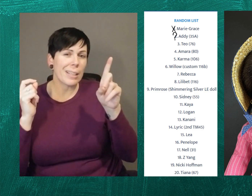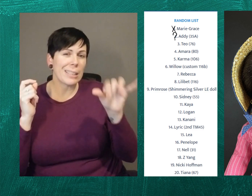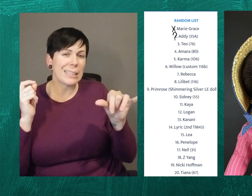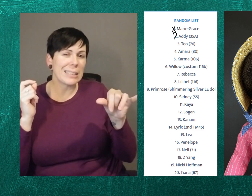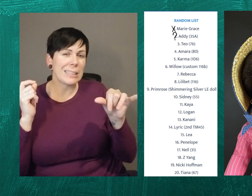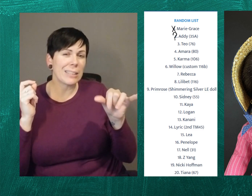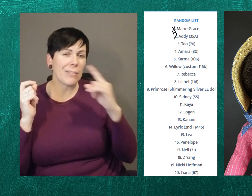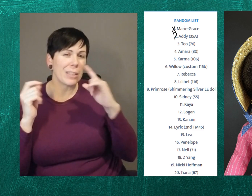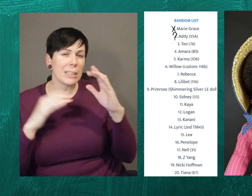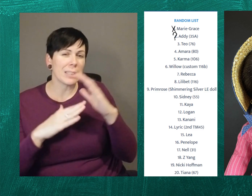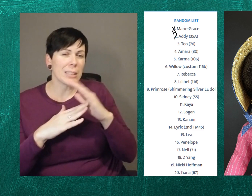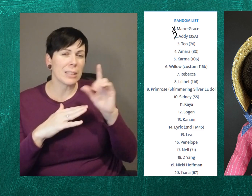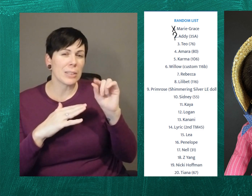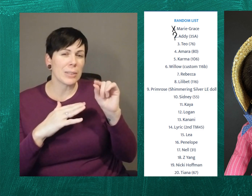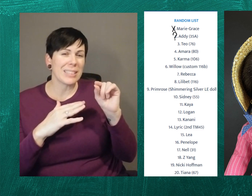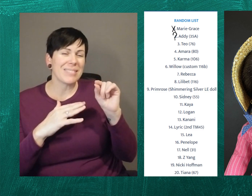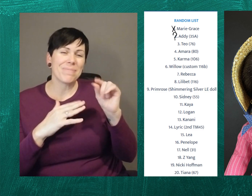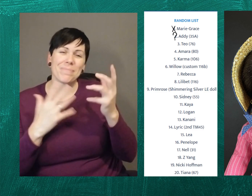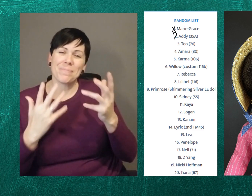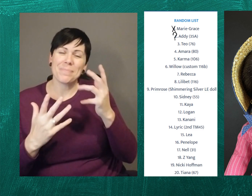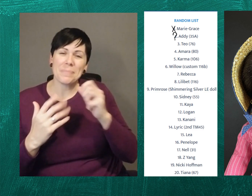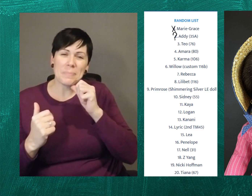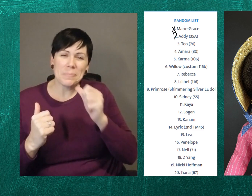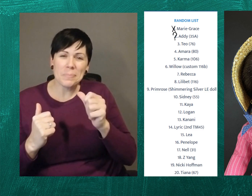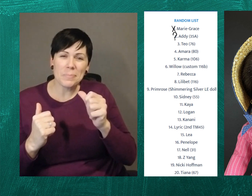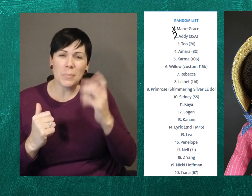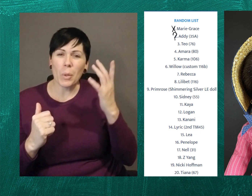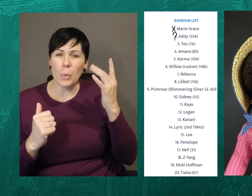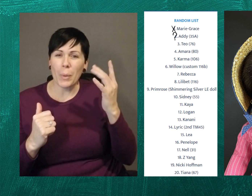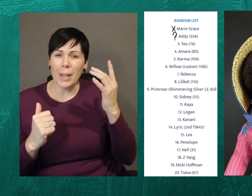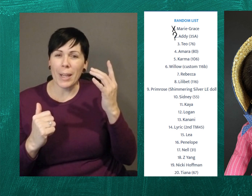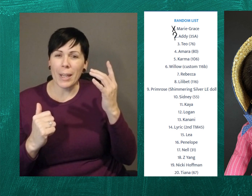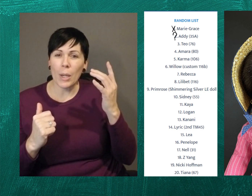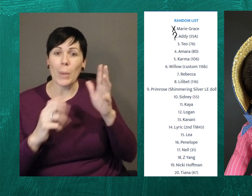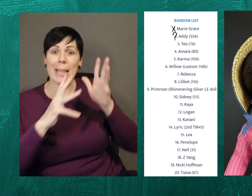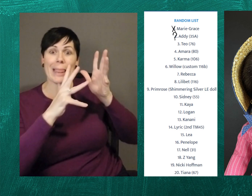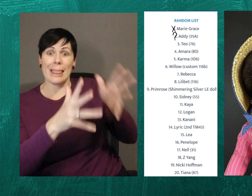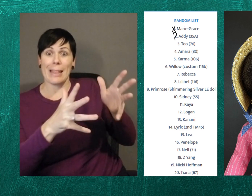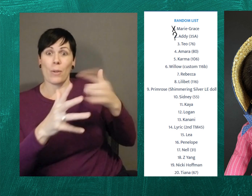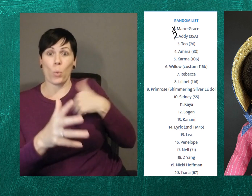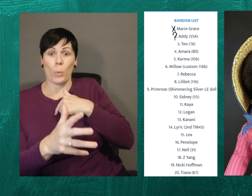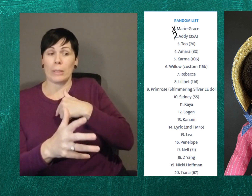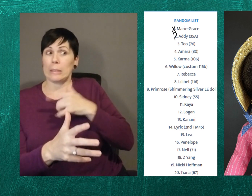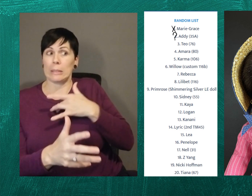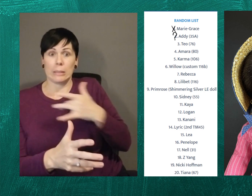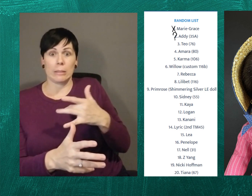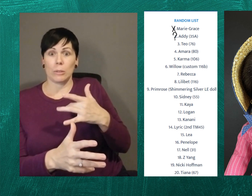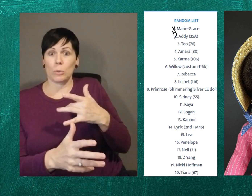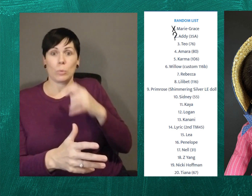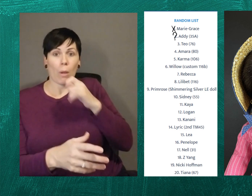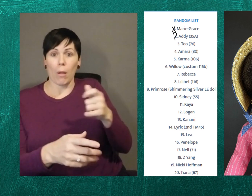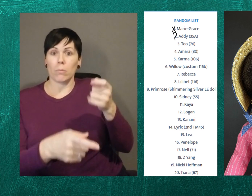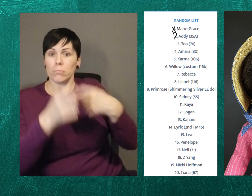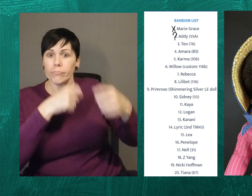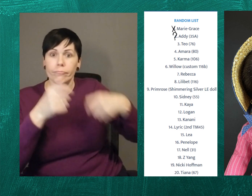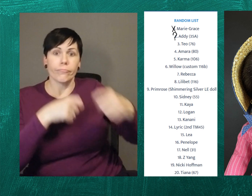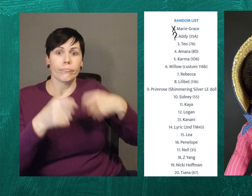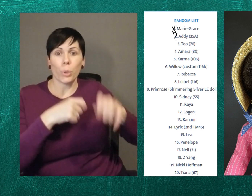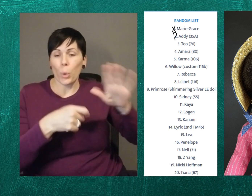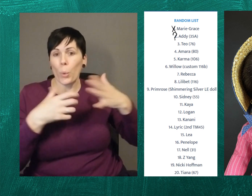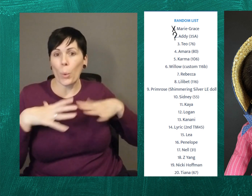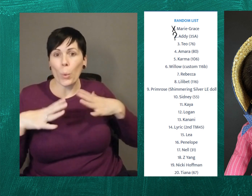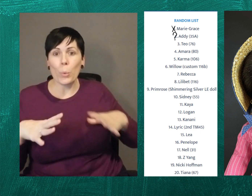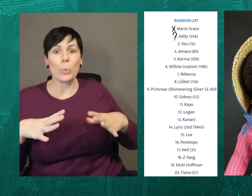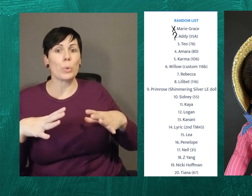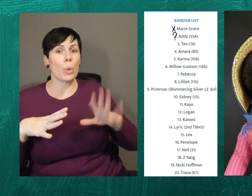because we pretty much leave her in her meat outfit all the time. And she's so gorgeous, but I wouldn't mess